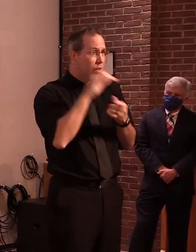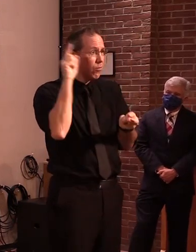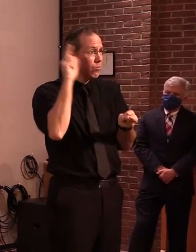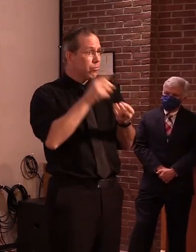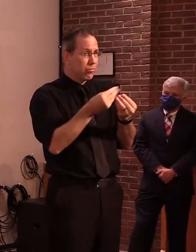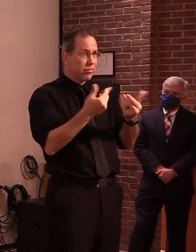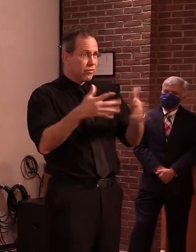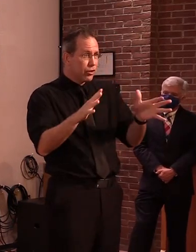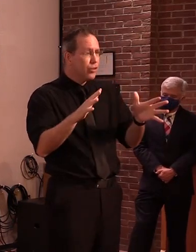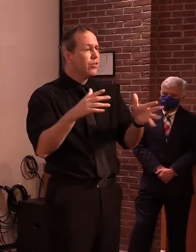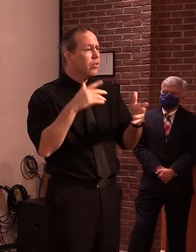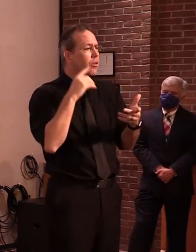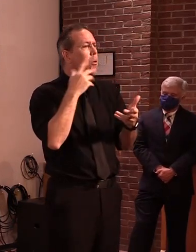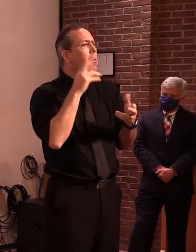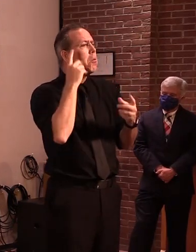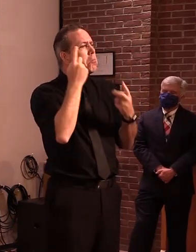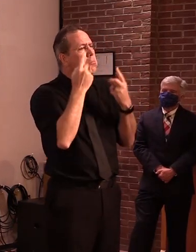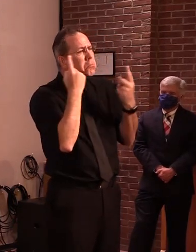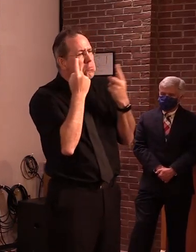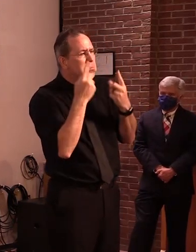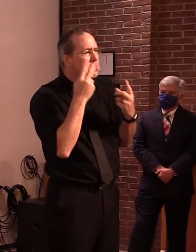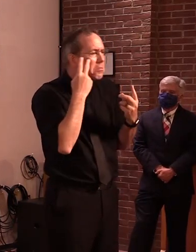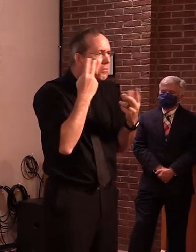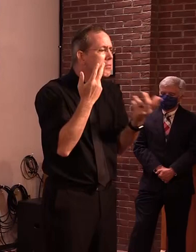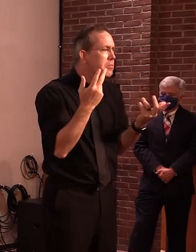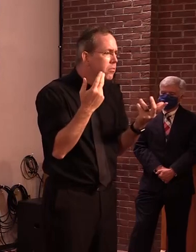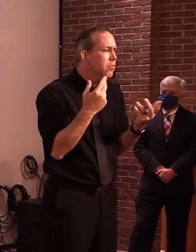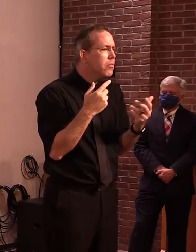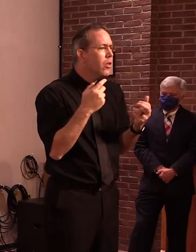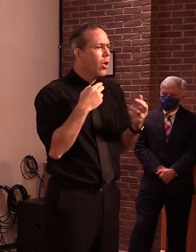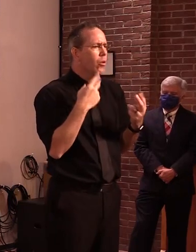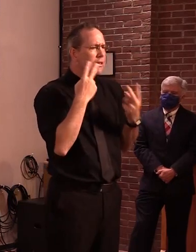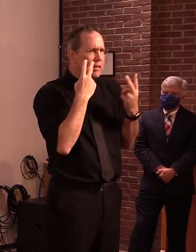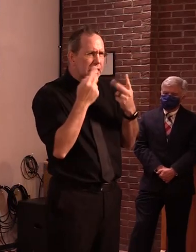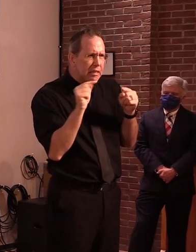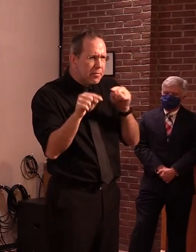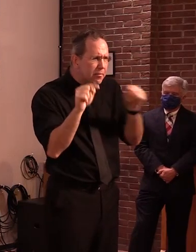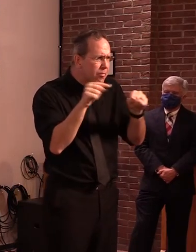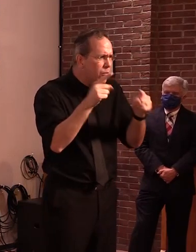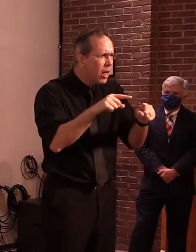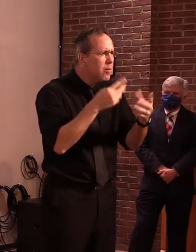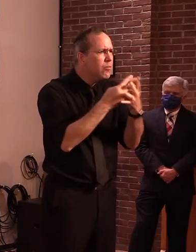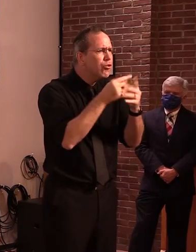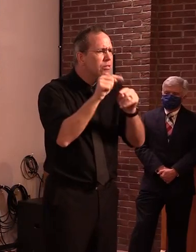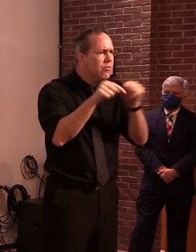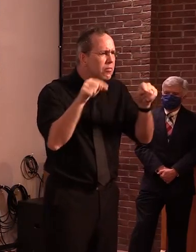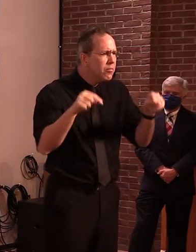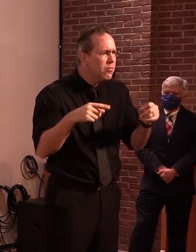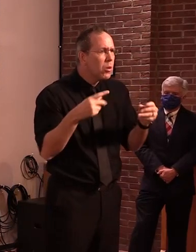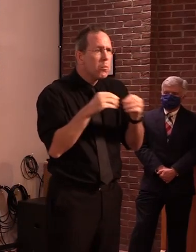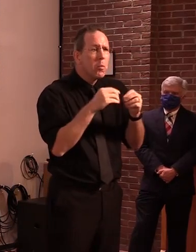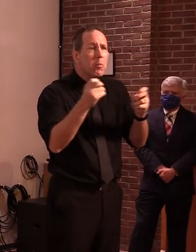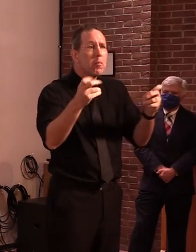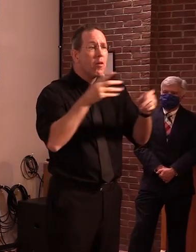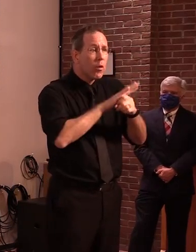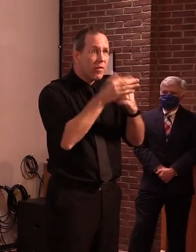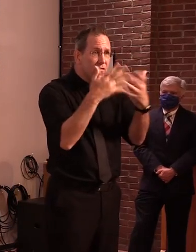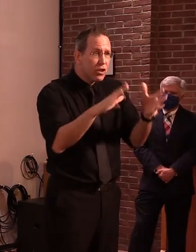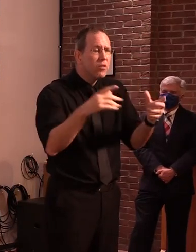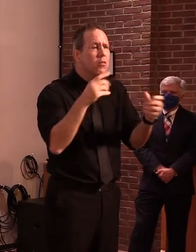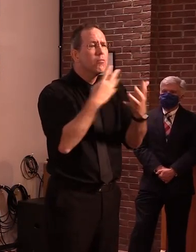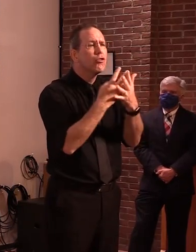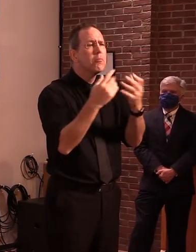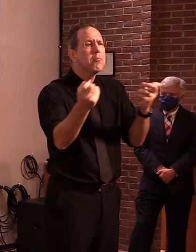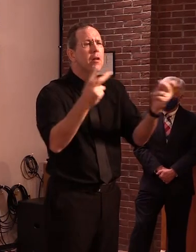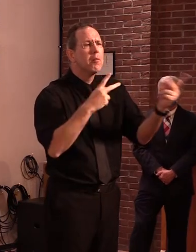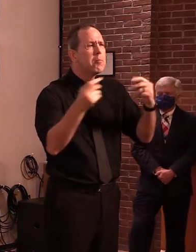of a rise in the number of offenders, prisoners coming into the facility. So I don't think we're at our low point now. I